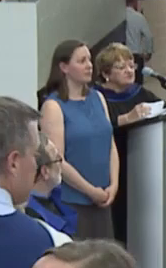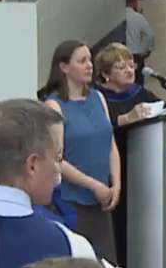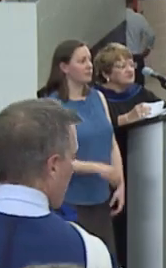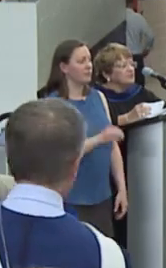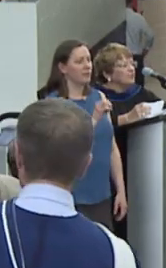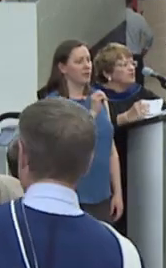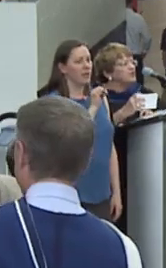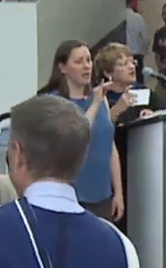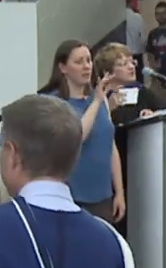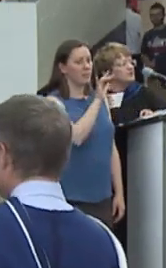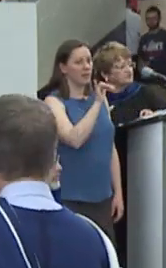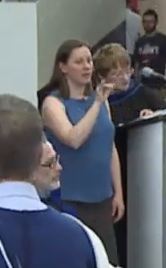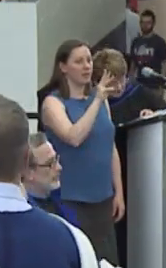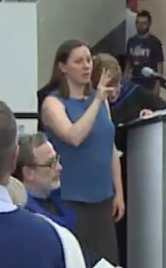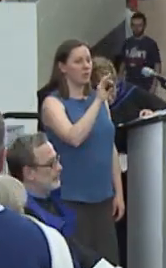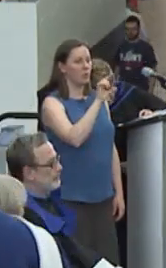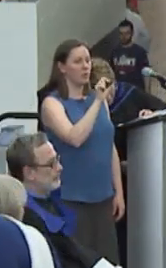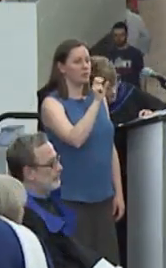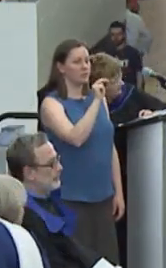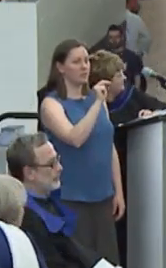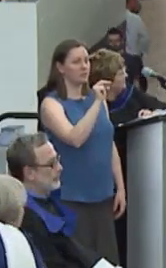Emily Wilson with honors.